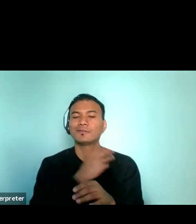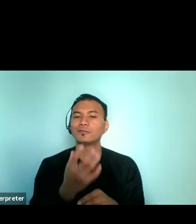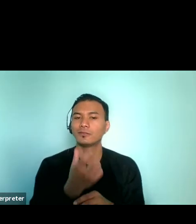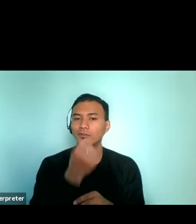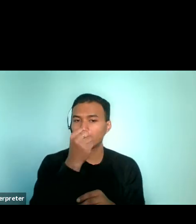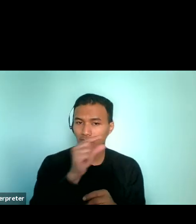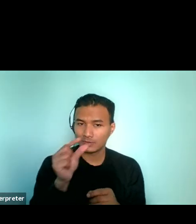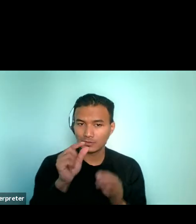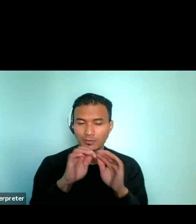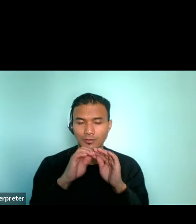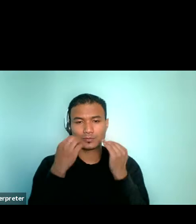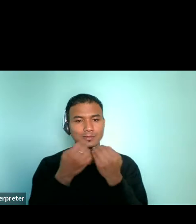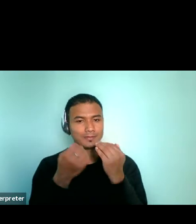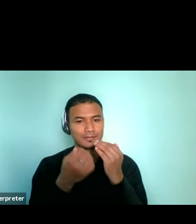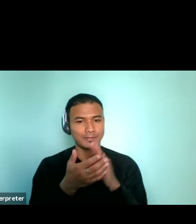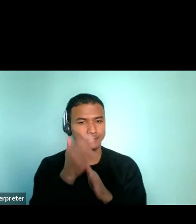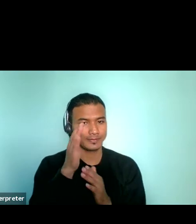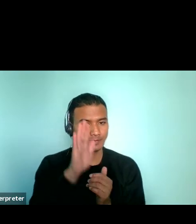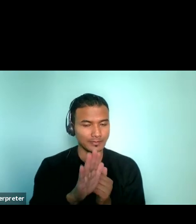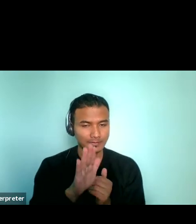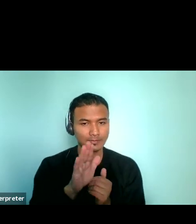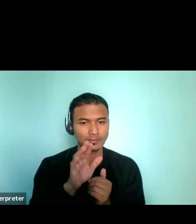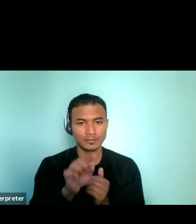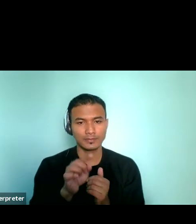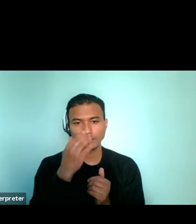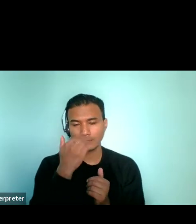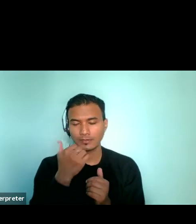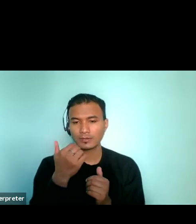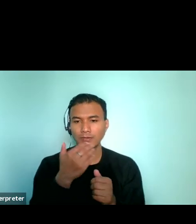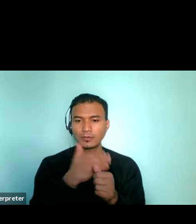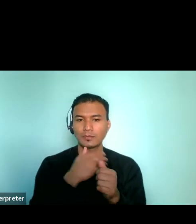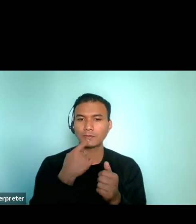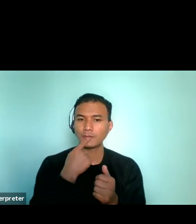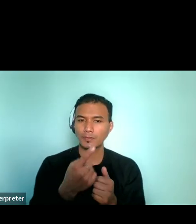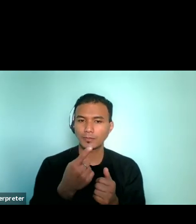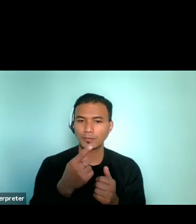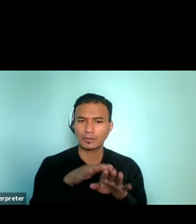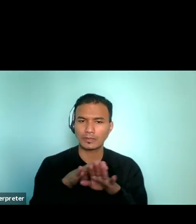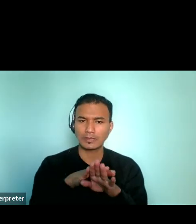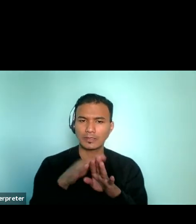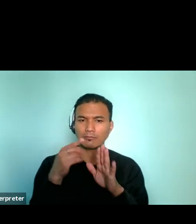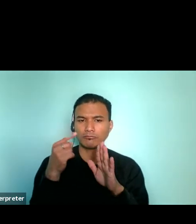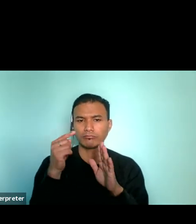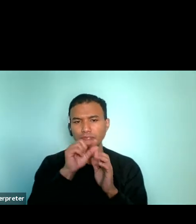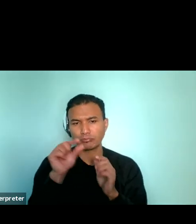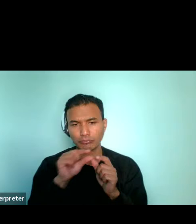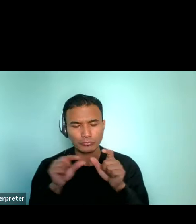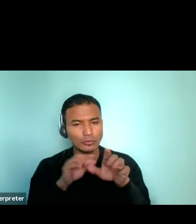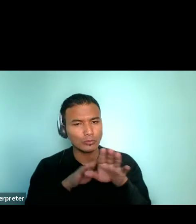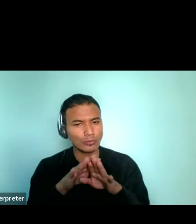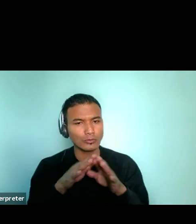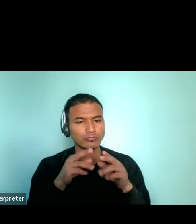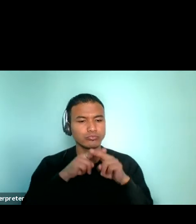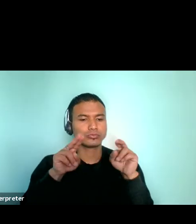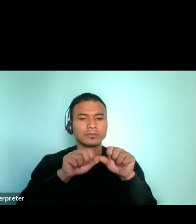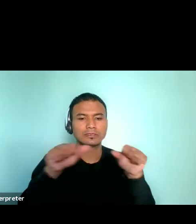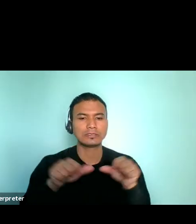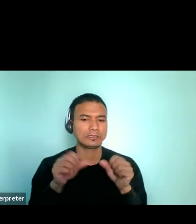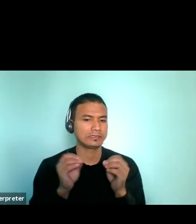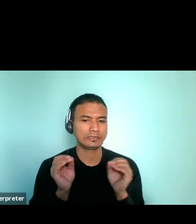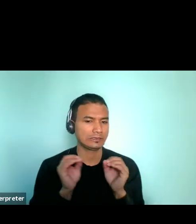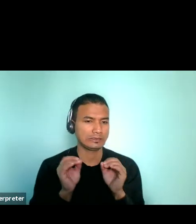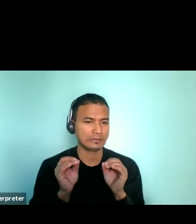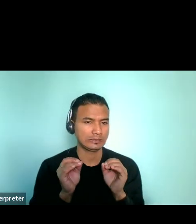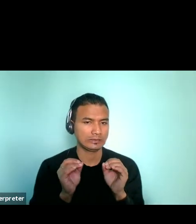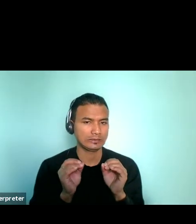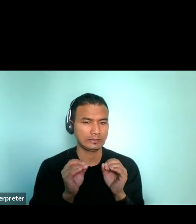back to community. As I mentioned, that many places are now, they don't have enough land